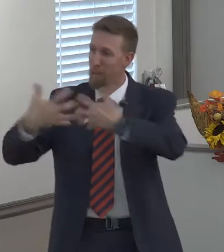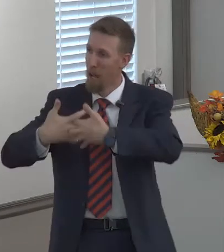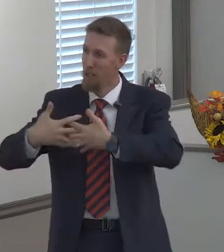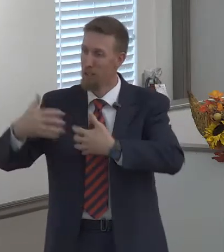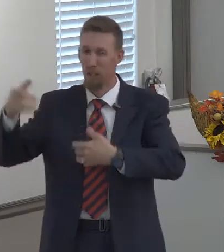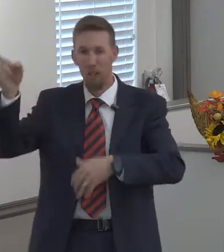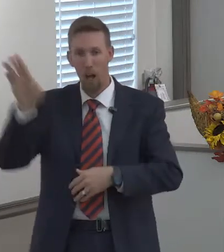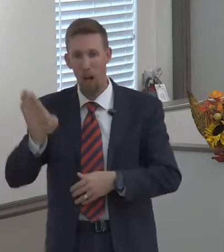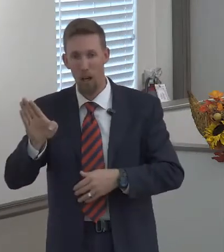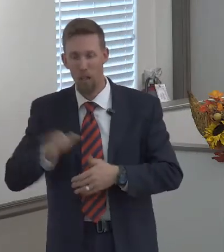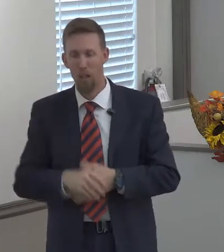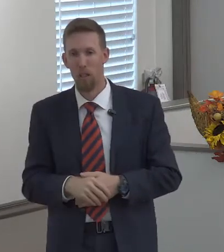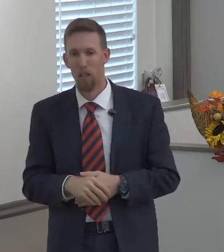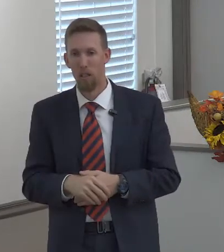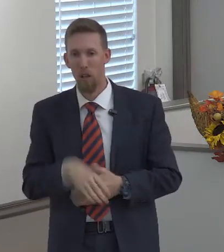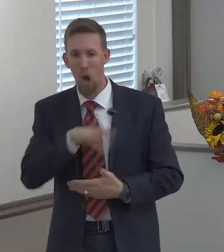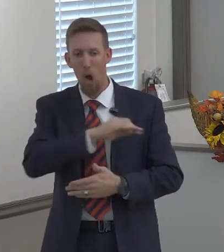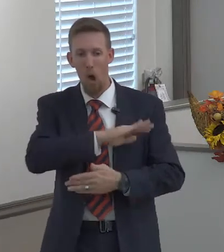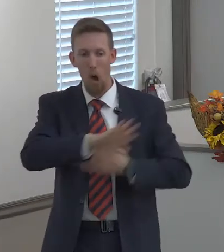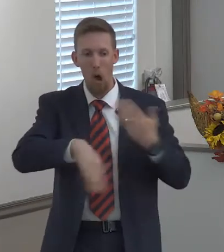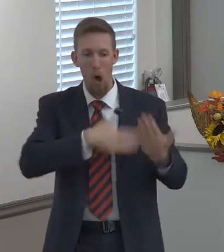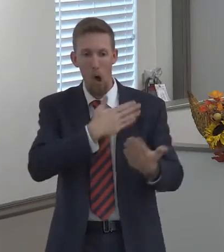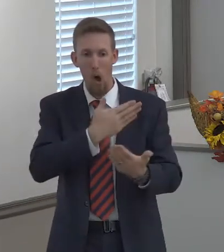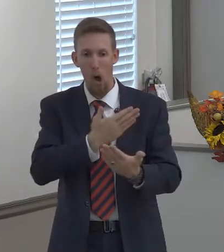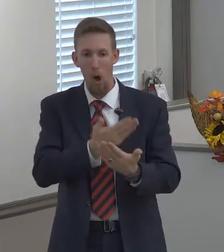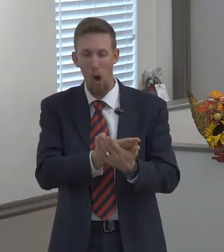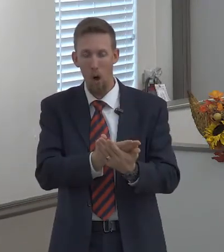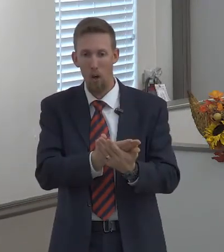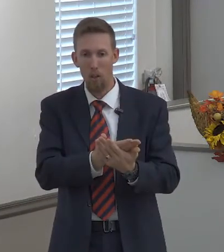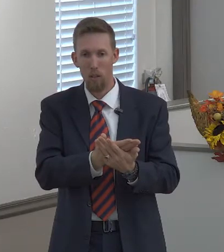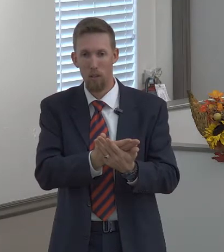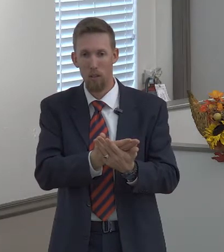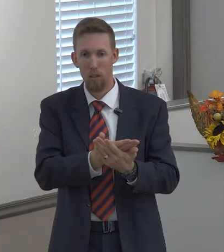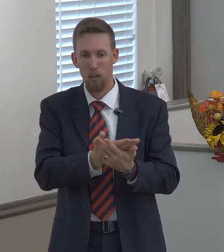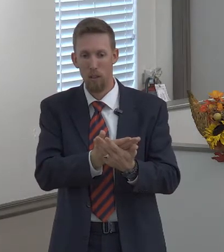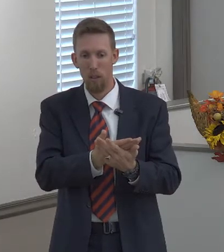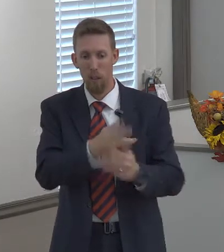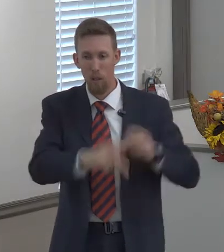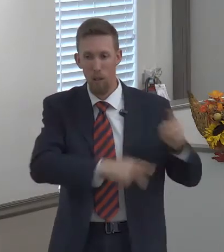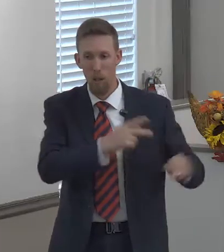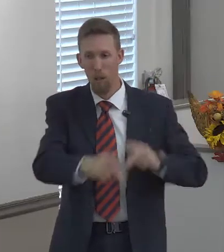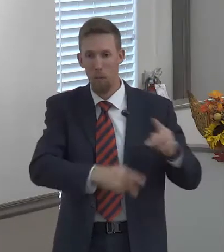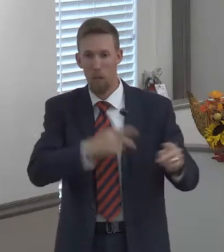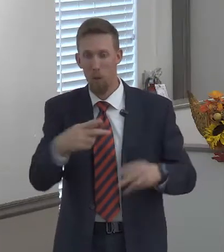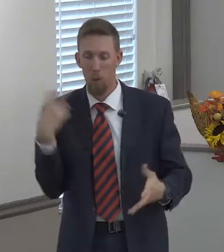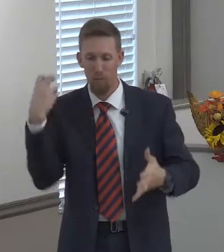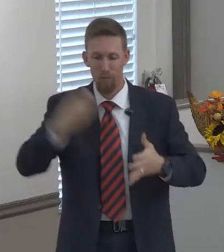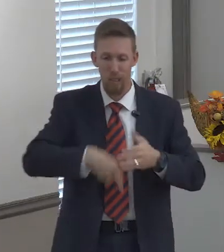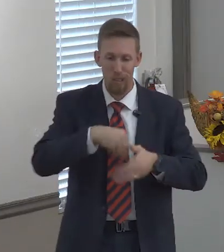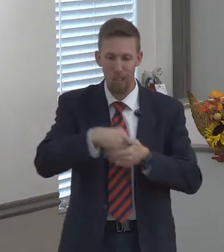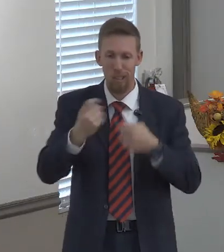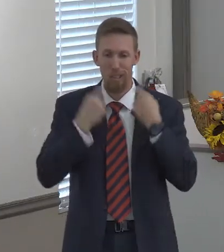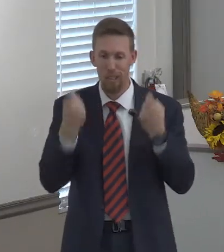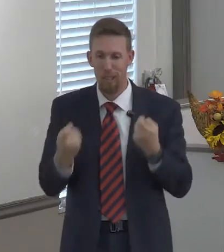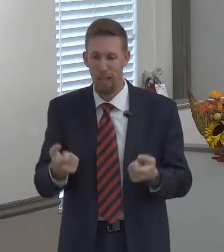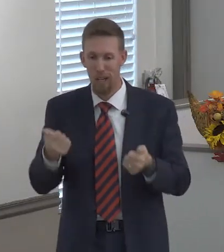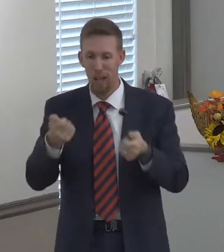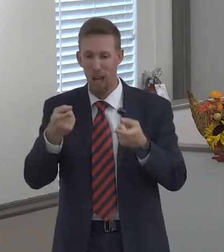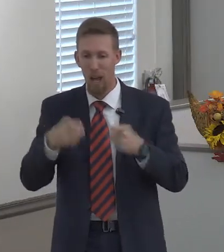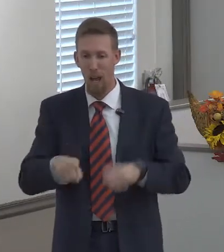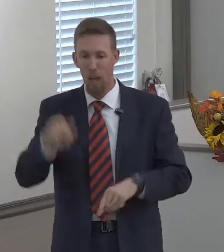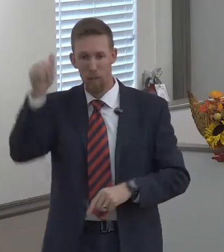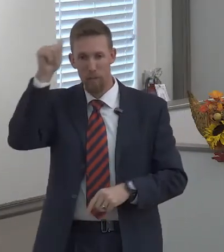Well, you know something, beloved? None of us deserve to be saved. Every living last